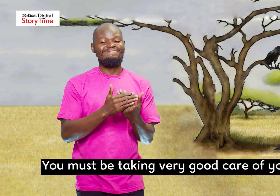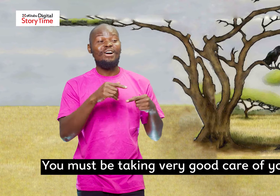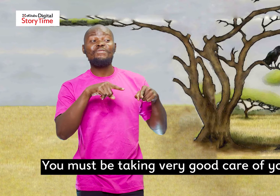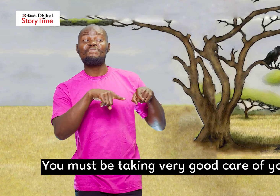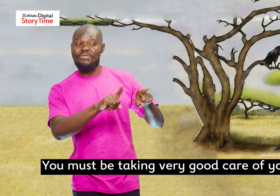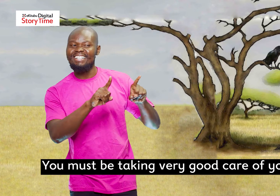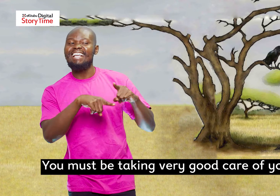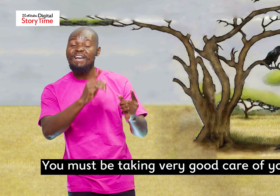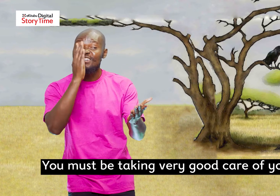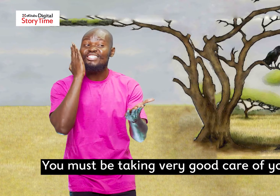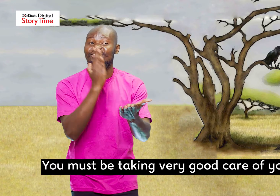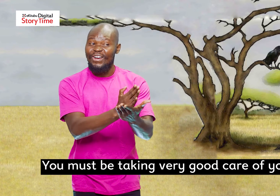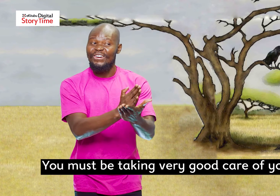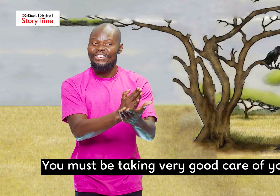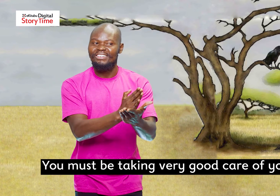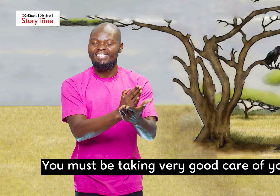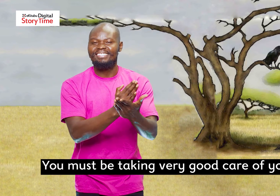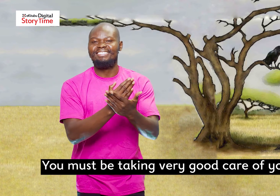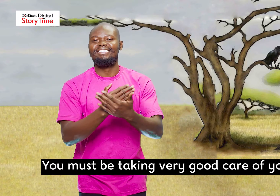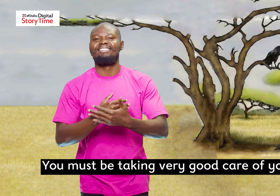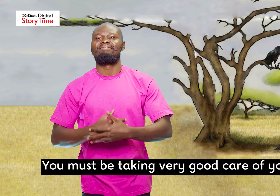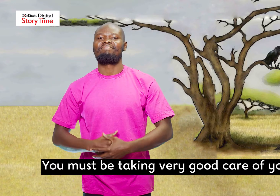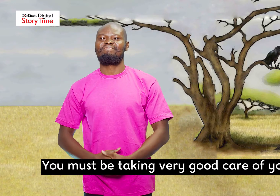You must be taking very good care of yourself."